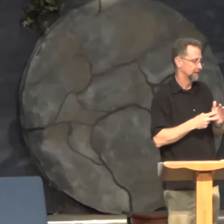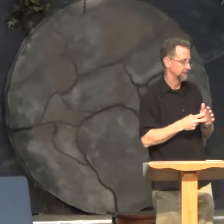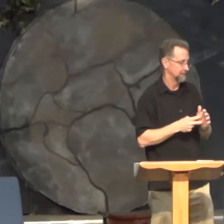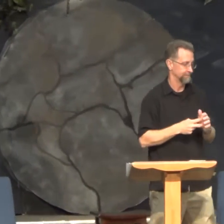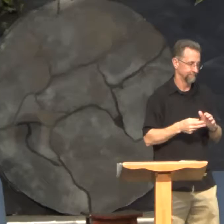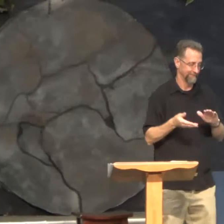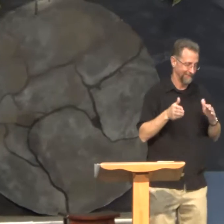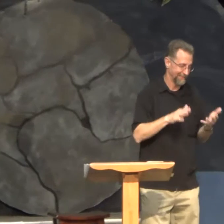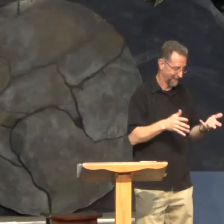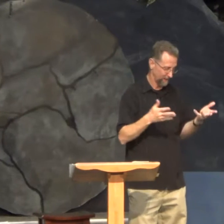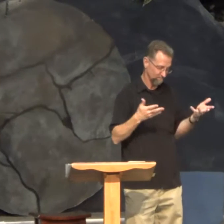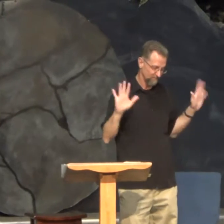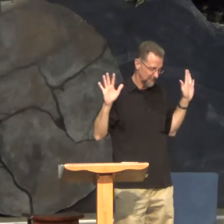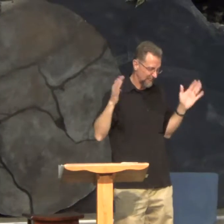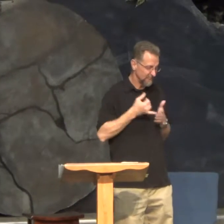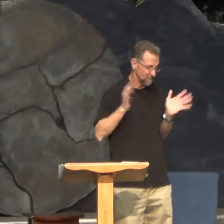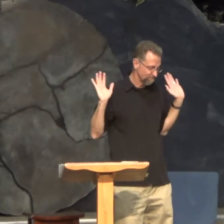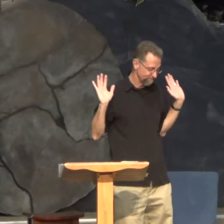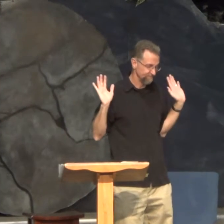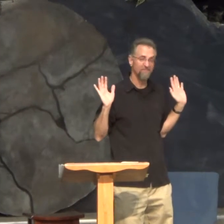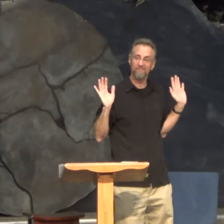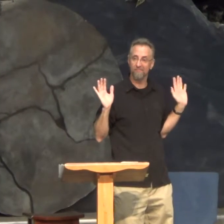But what that means is that we're dead.